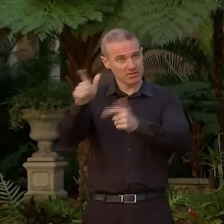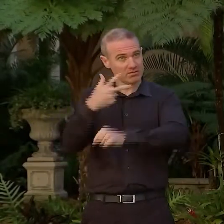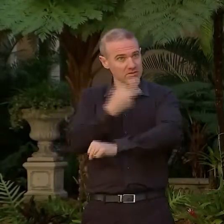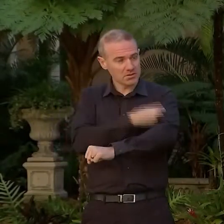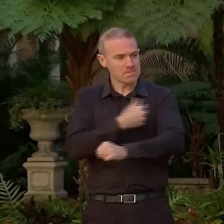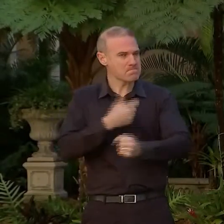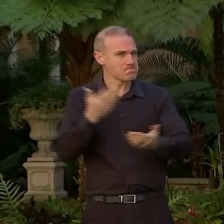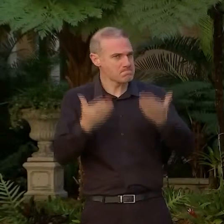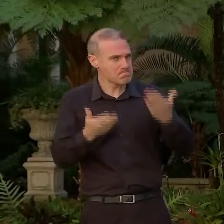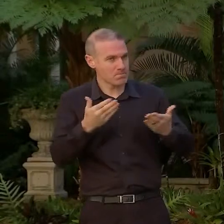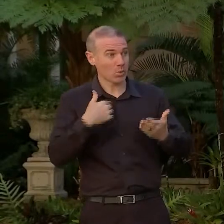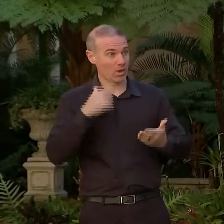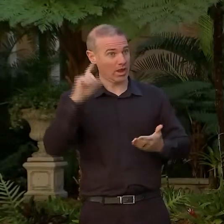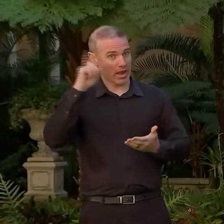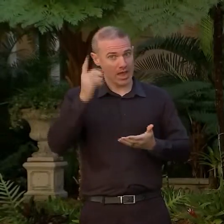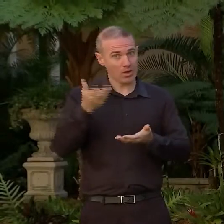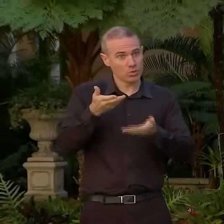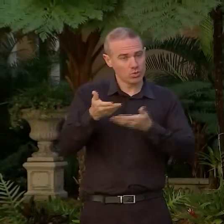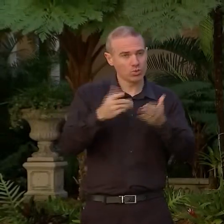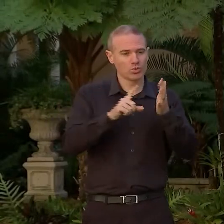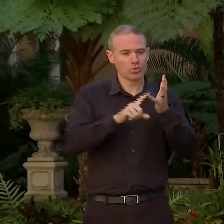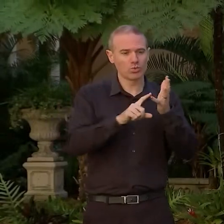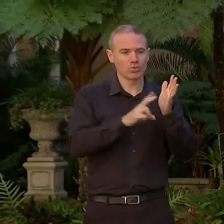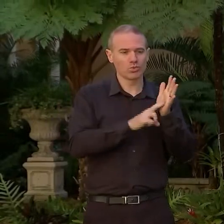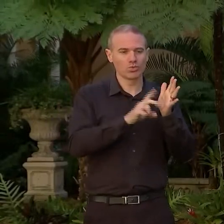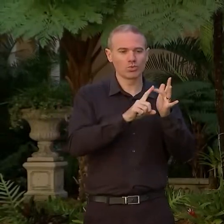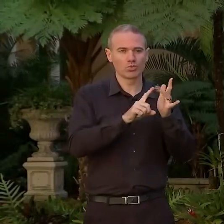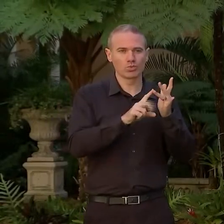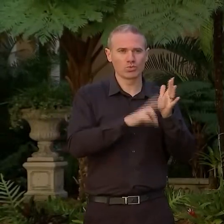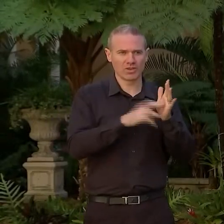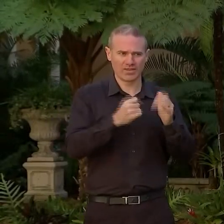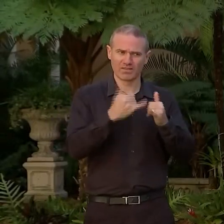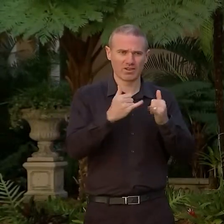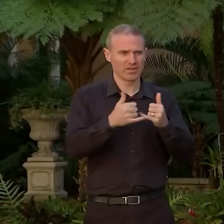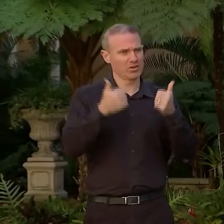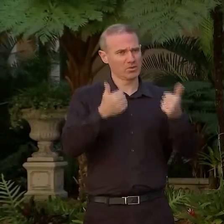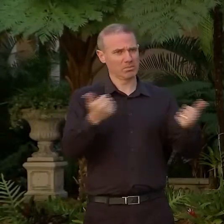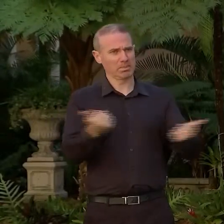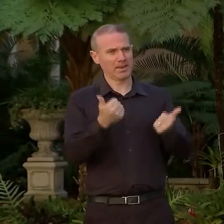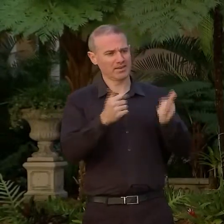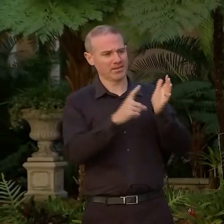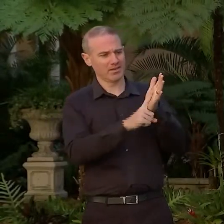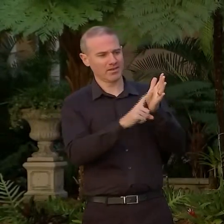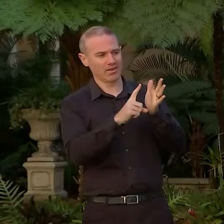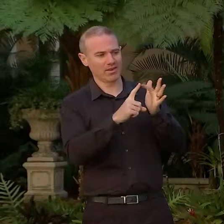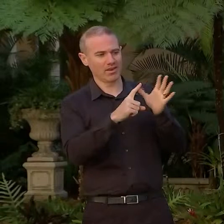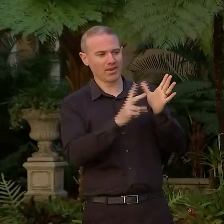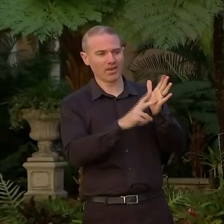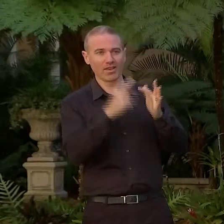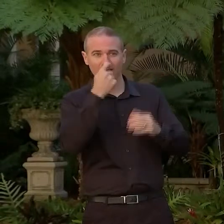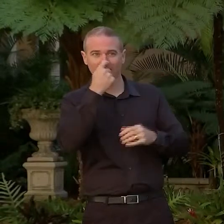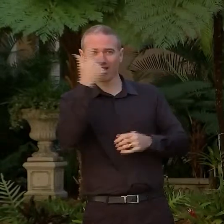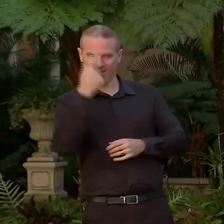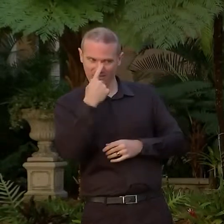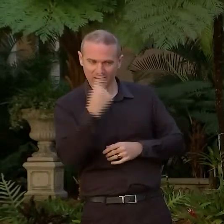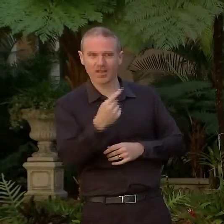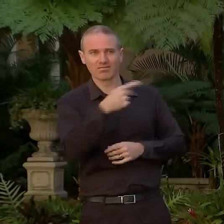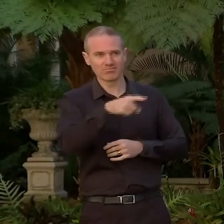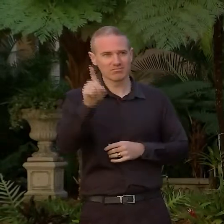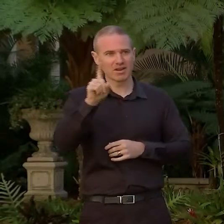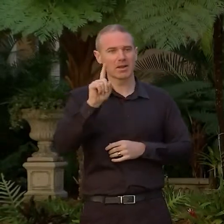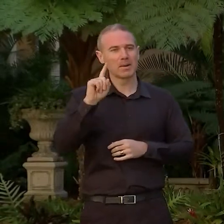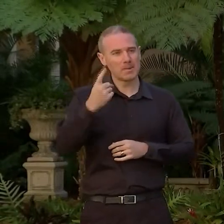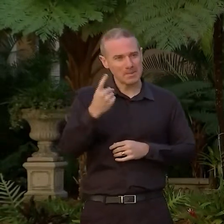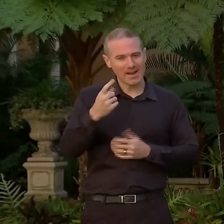the moment. We have very generous leave arrangements, and we're considering a range of factors. Supply is always an